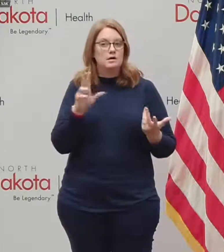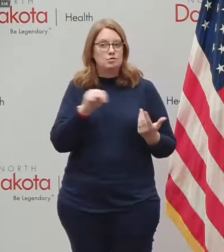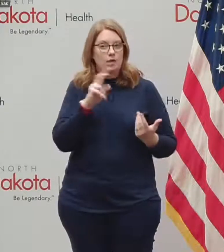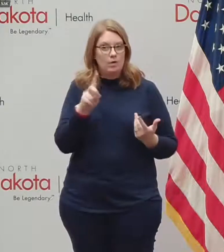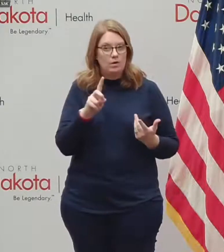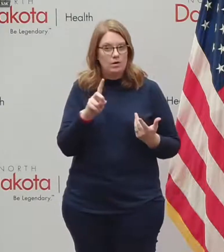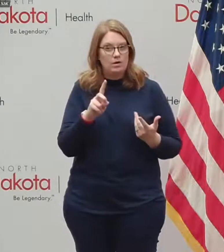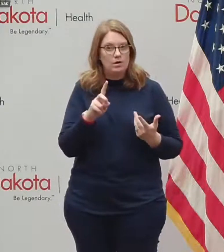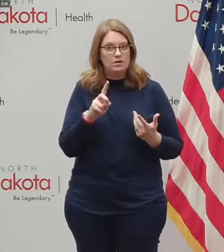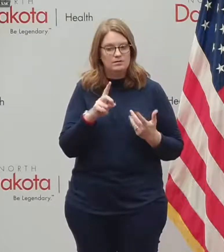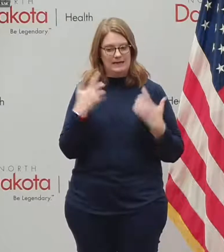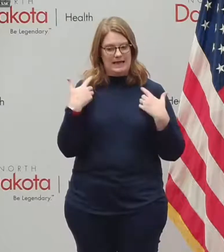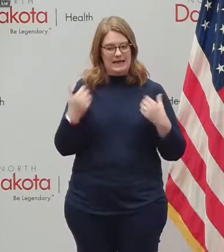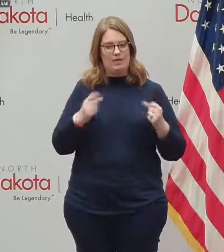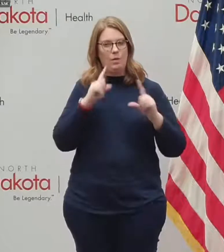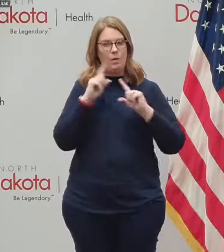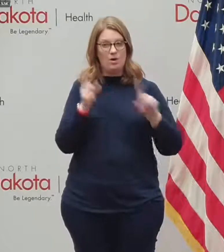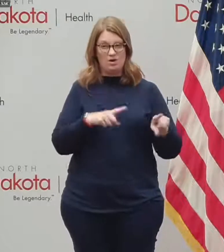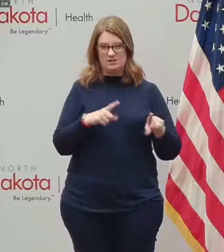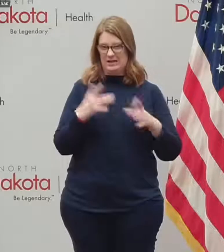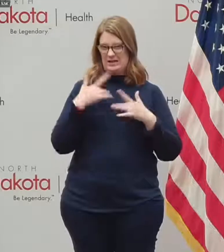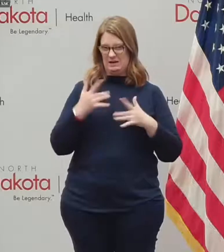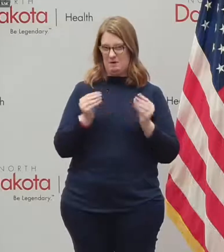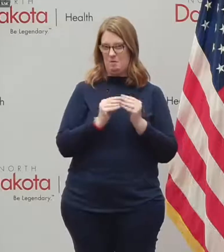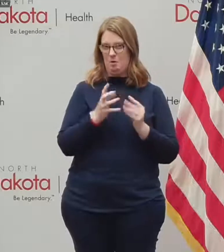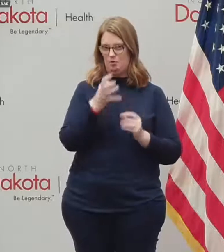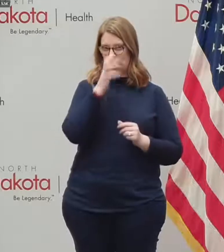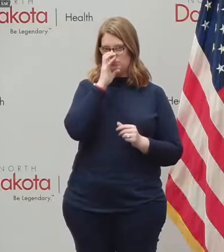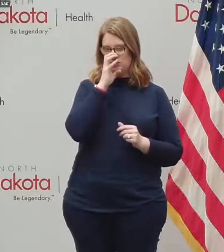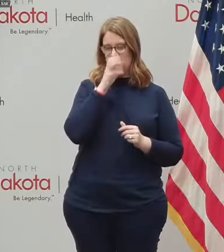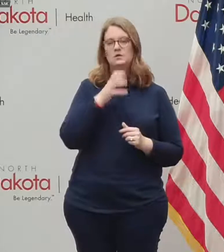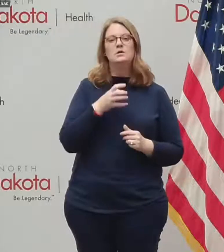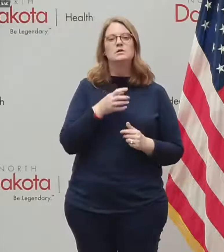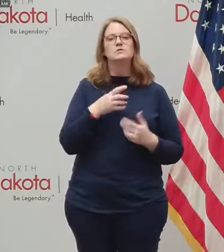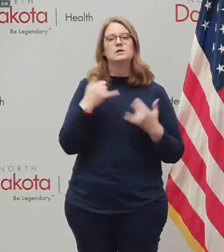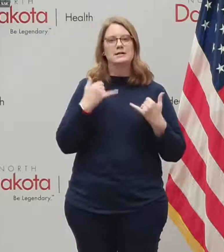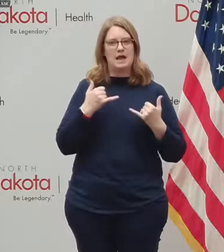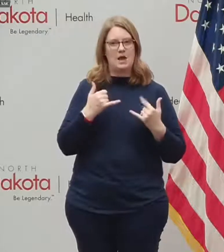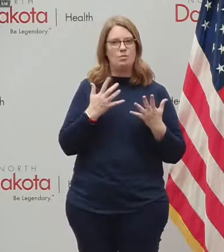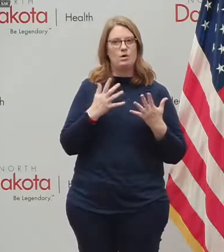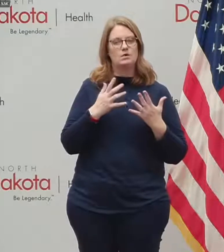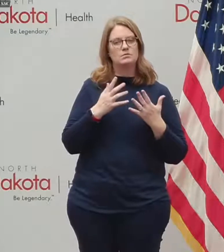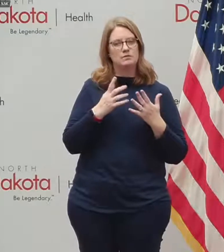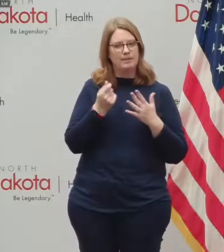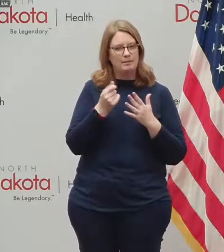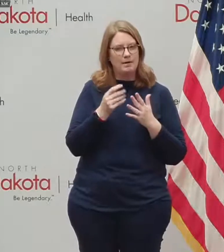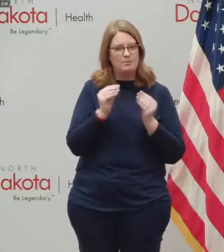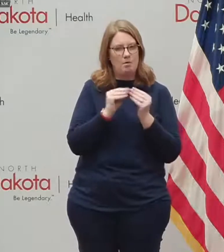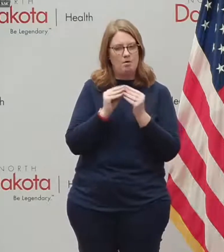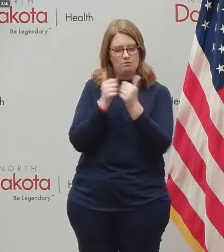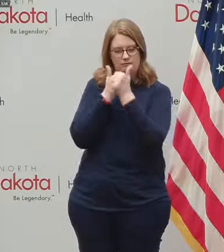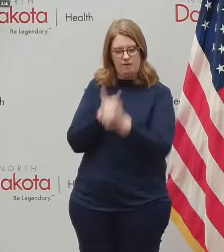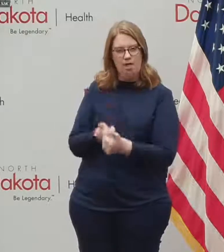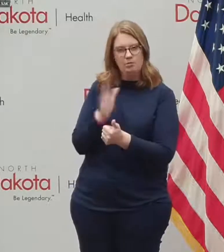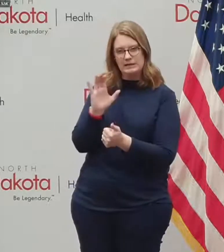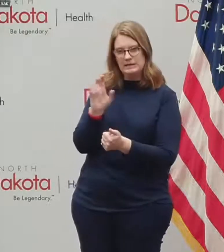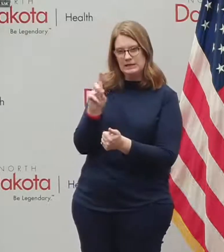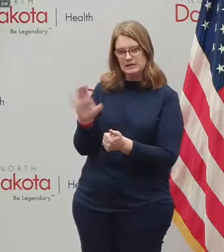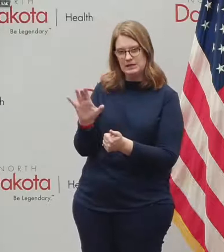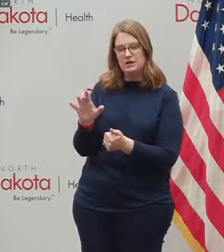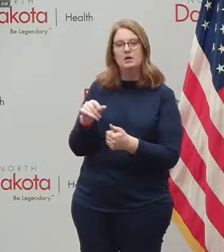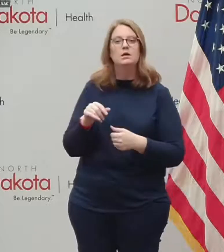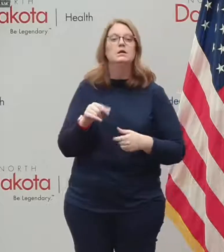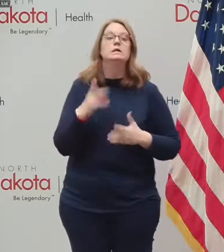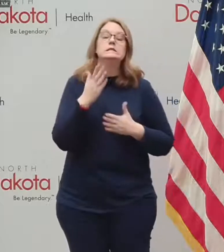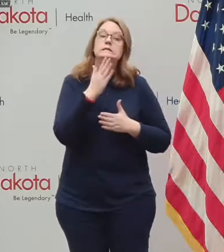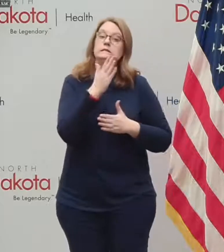health orders were actually more restrictive than the CDC, so we're moving those to come in line with the CDC, which again will free up